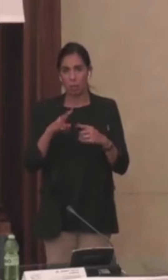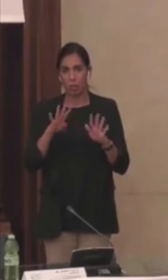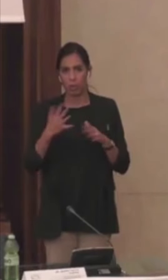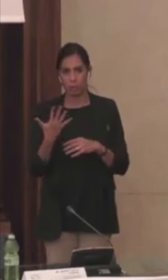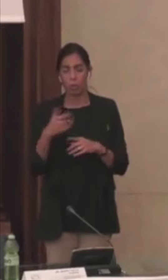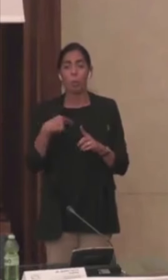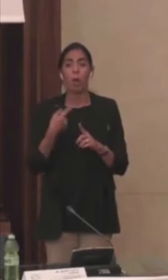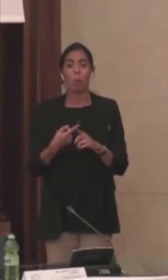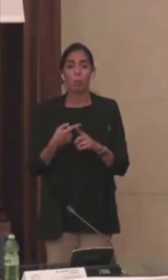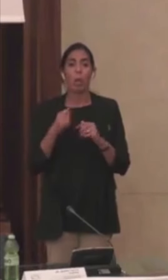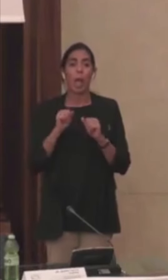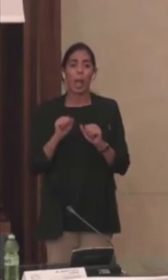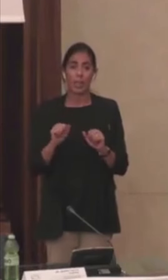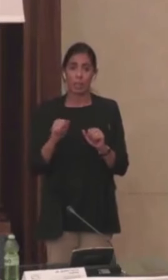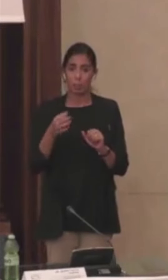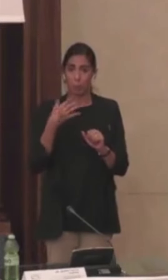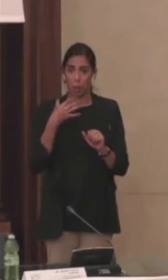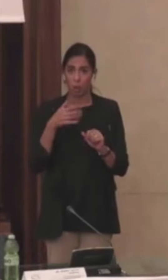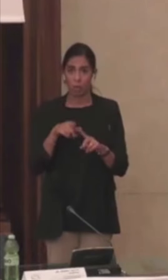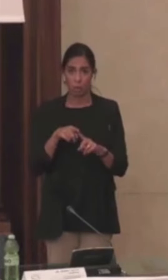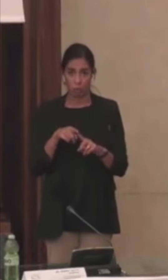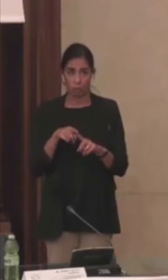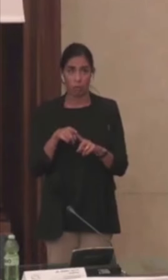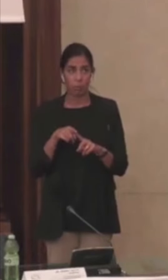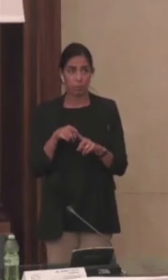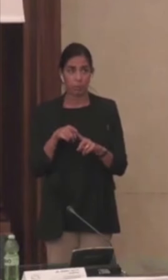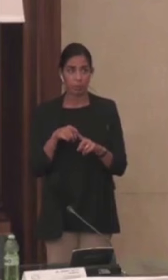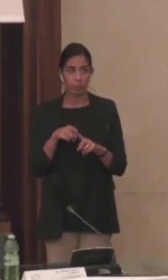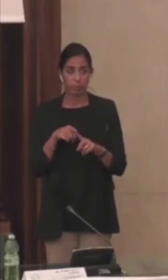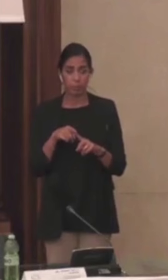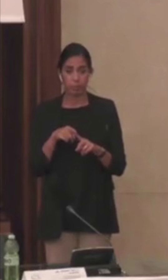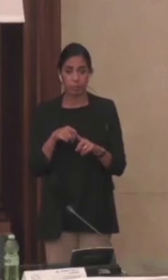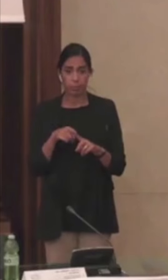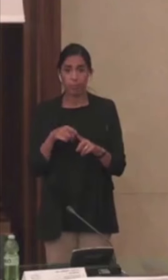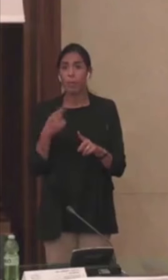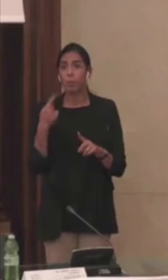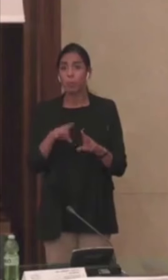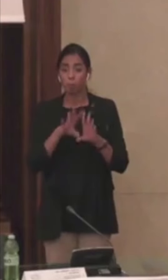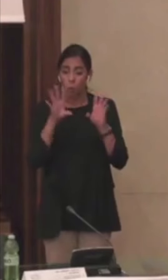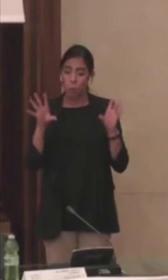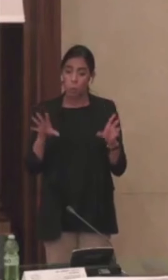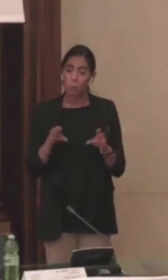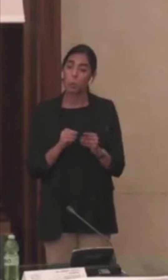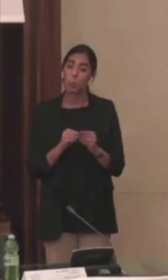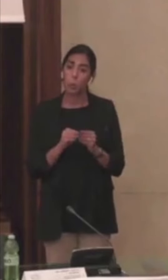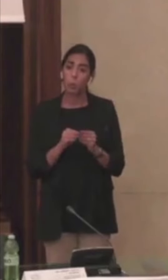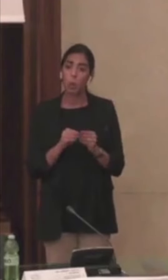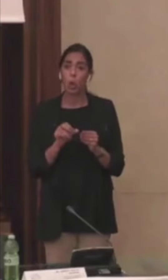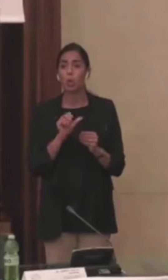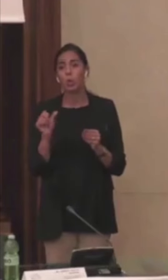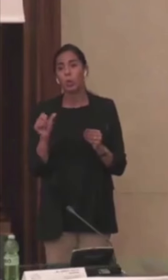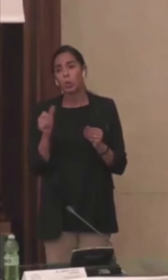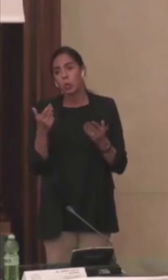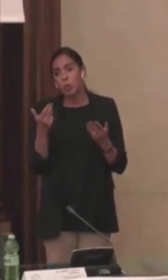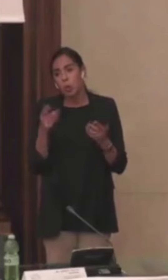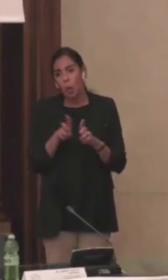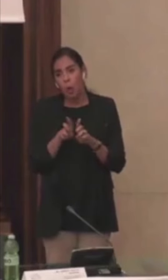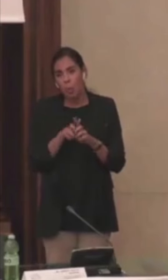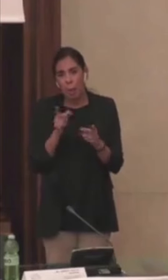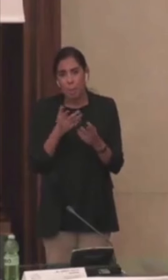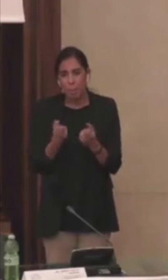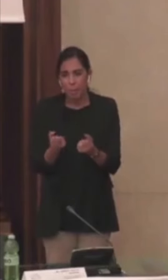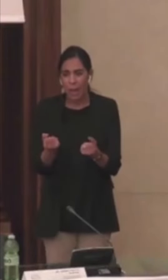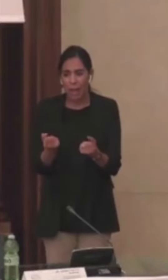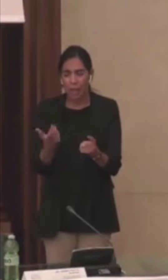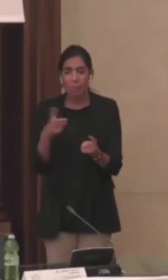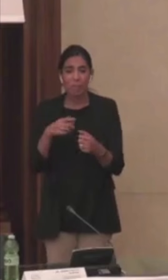antibiotics, and we went on by experience. Labs were full, and in my country, which